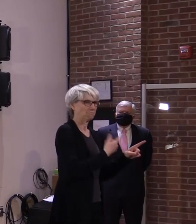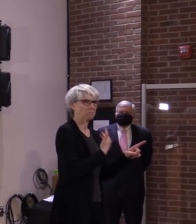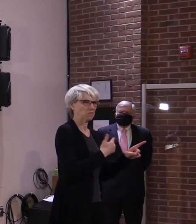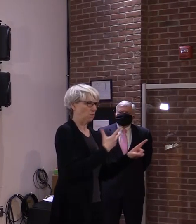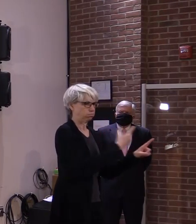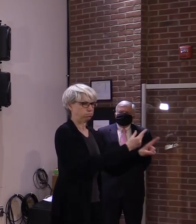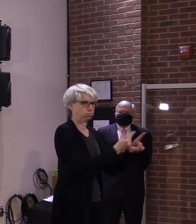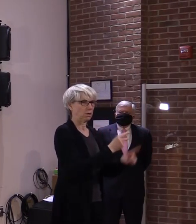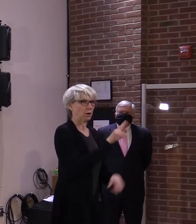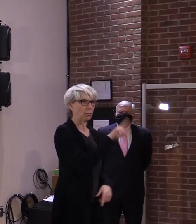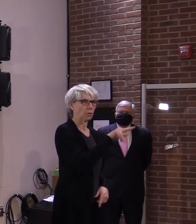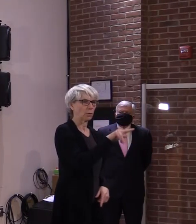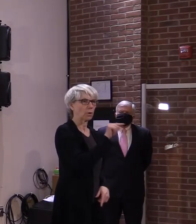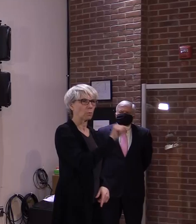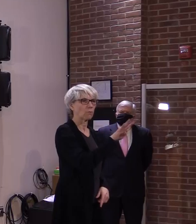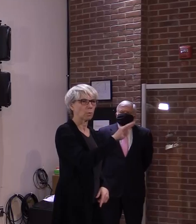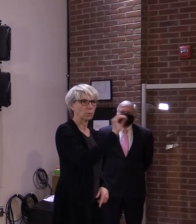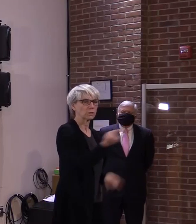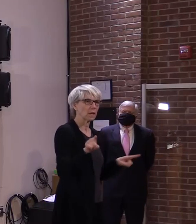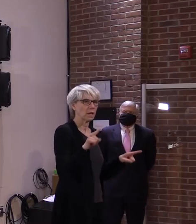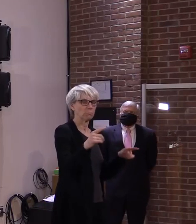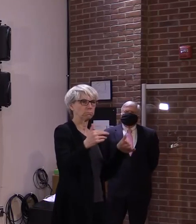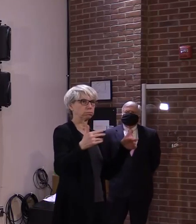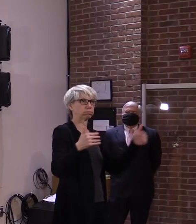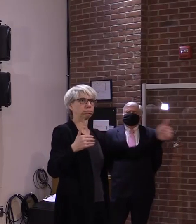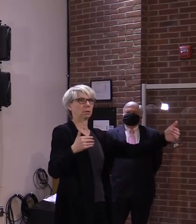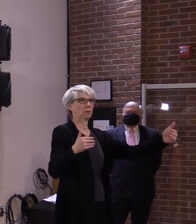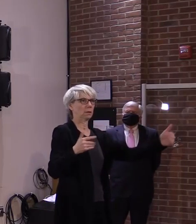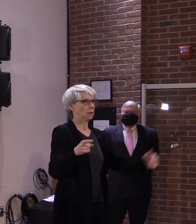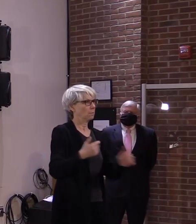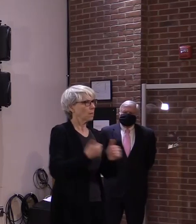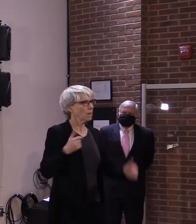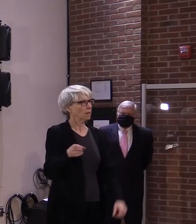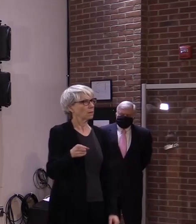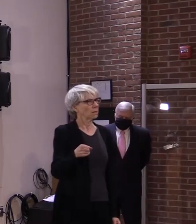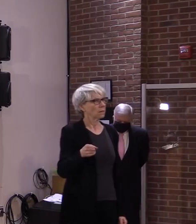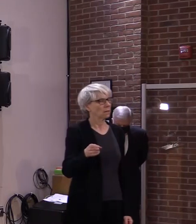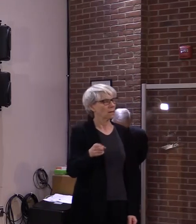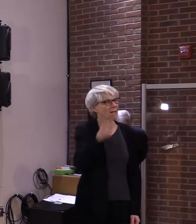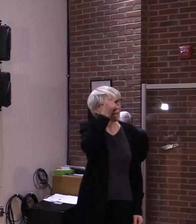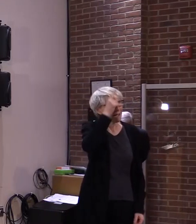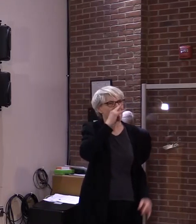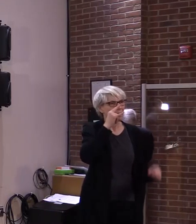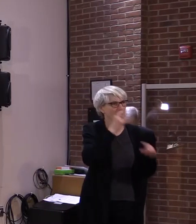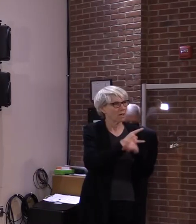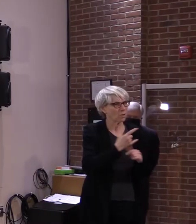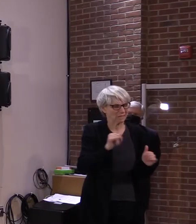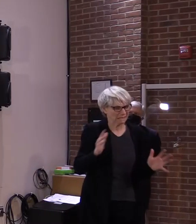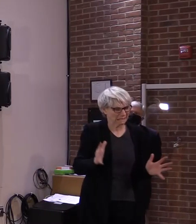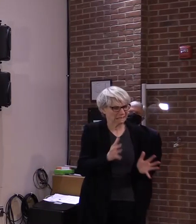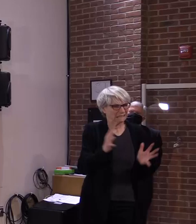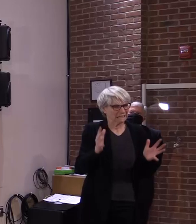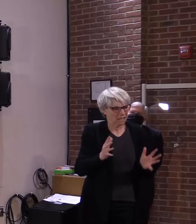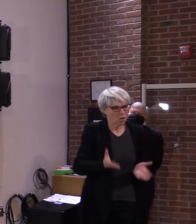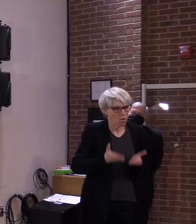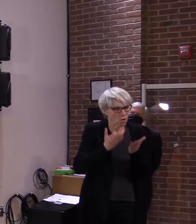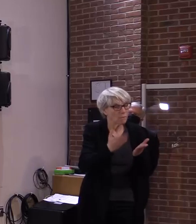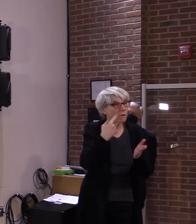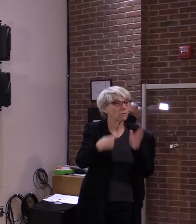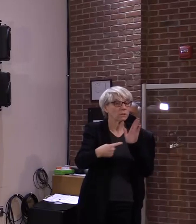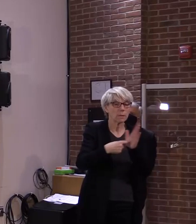have a rate of 33.4%. And this is in spite of our ongoing efforts to offer vaccination